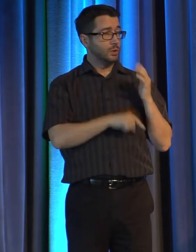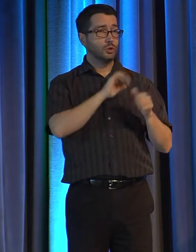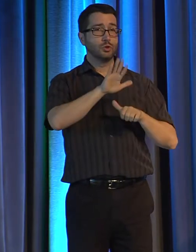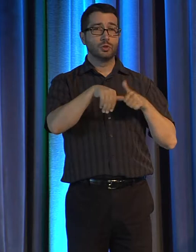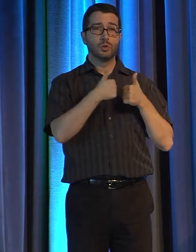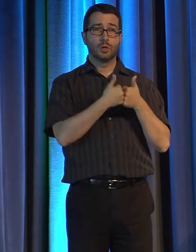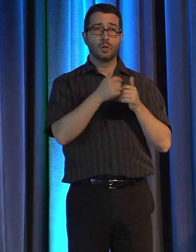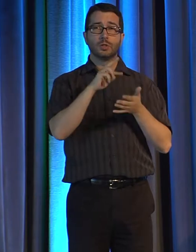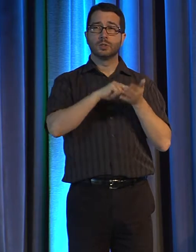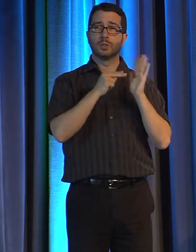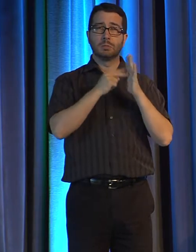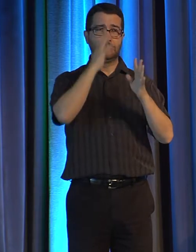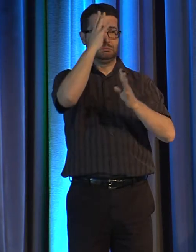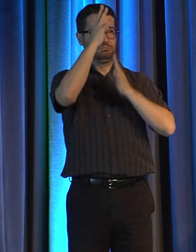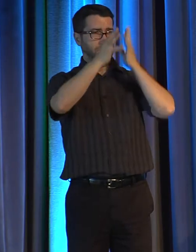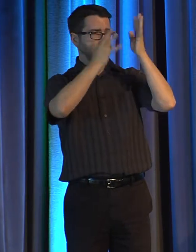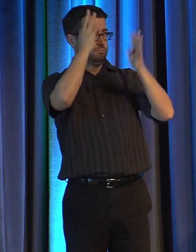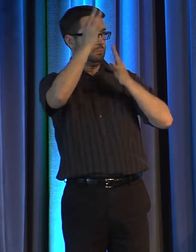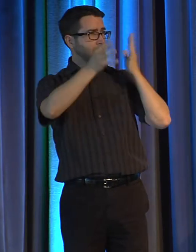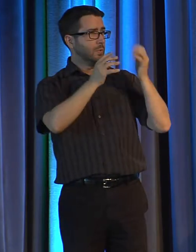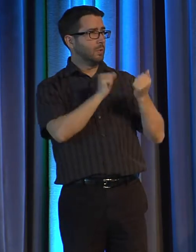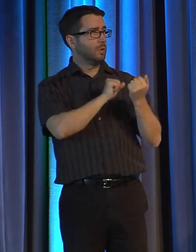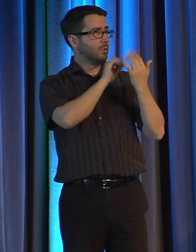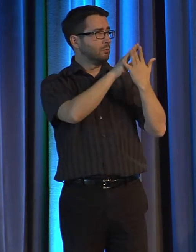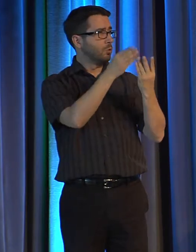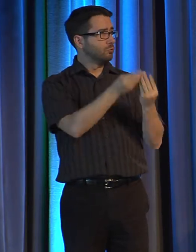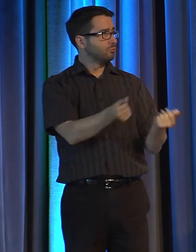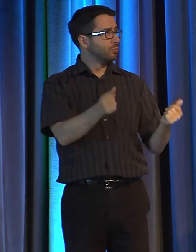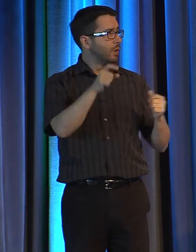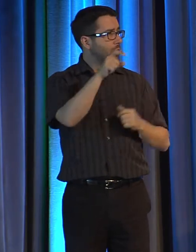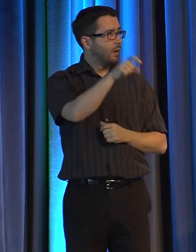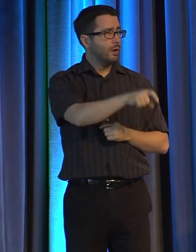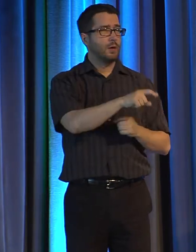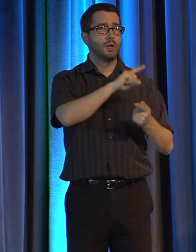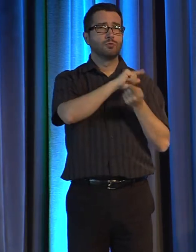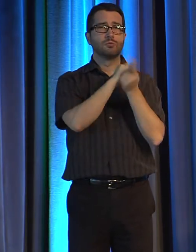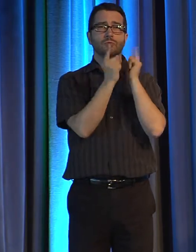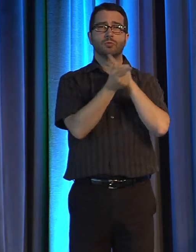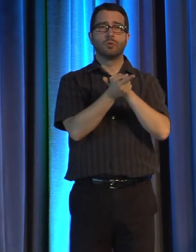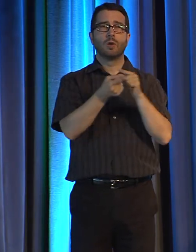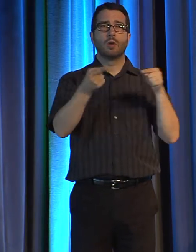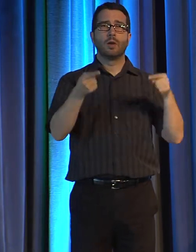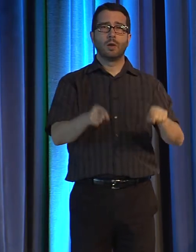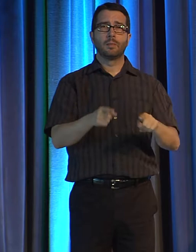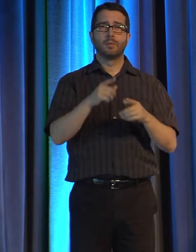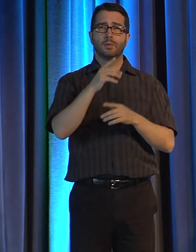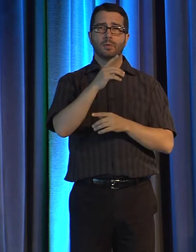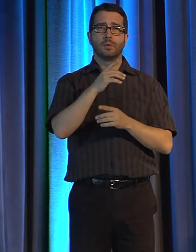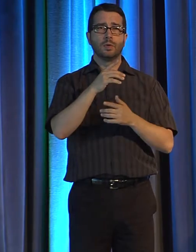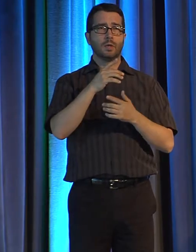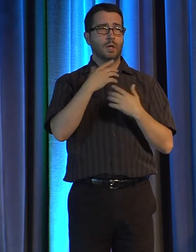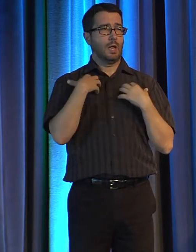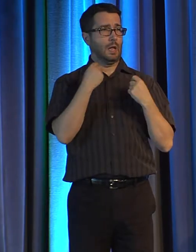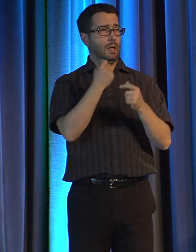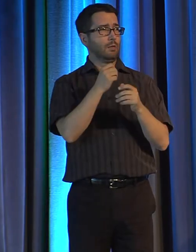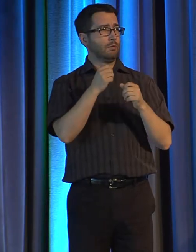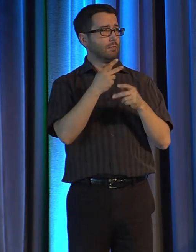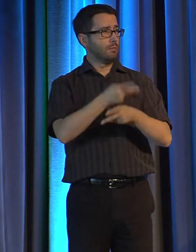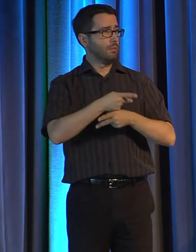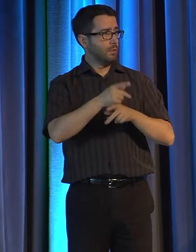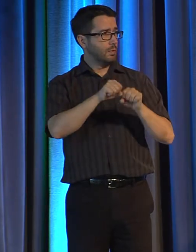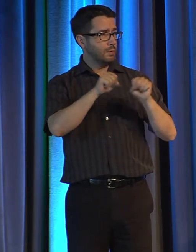require new ideas and new approaches. The transformation underway in our primary health care system is just one